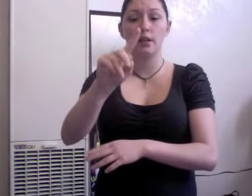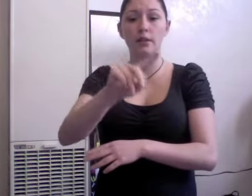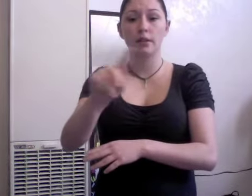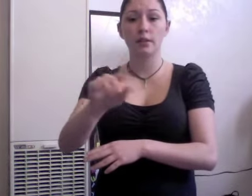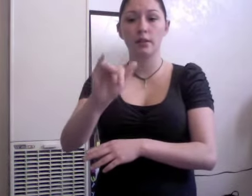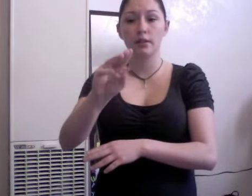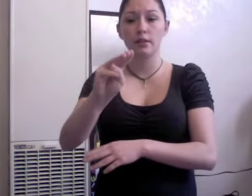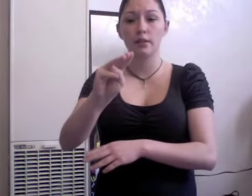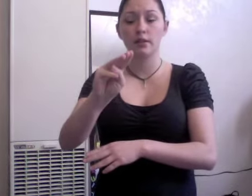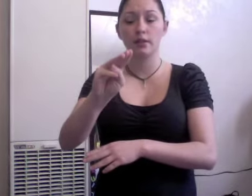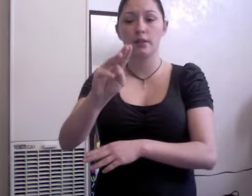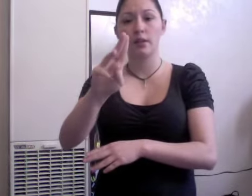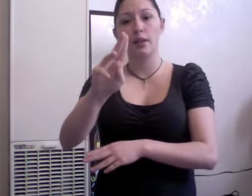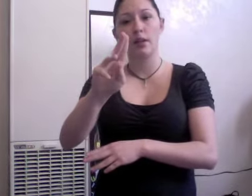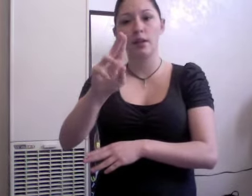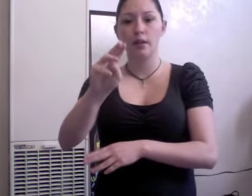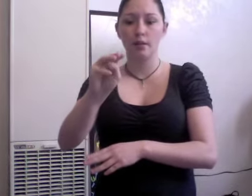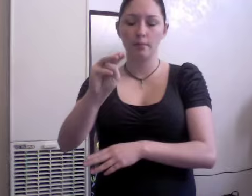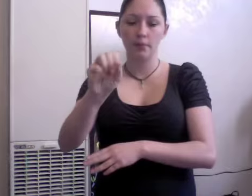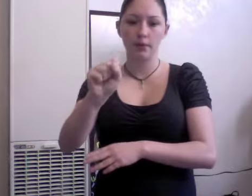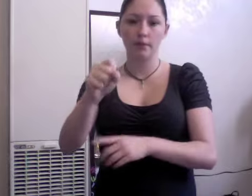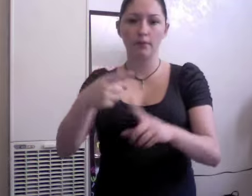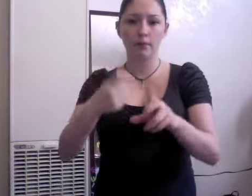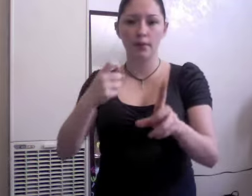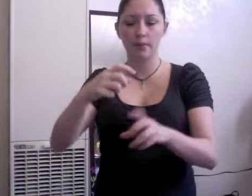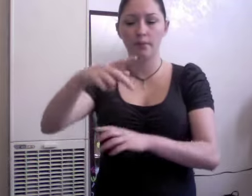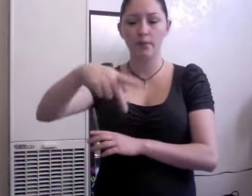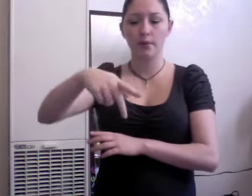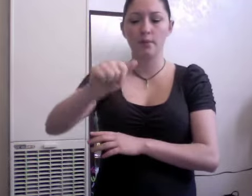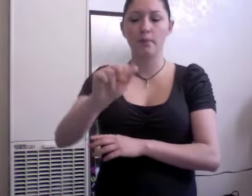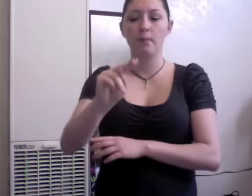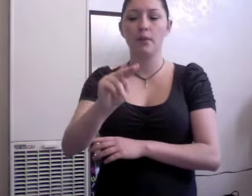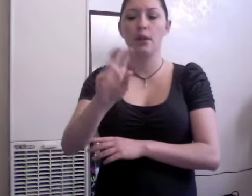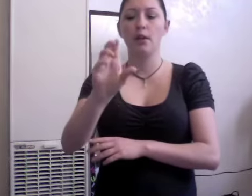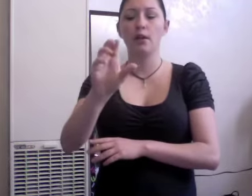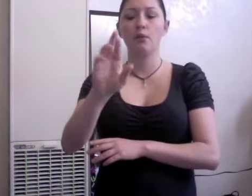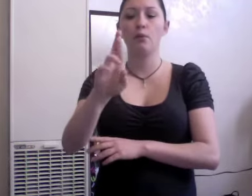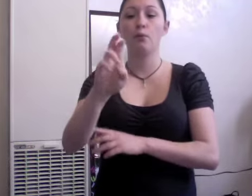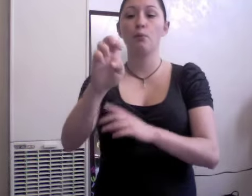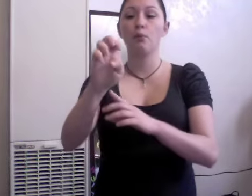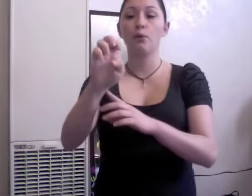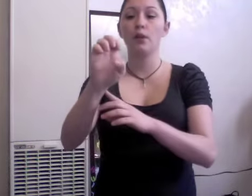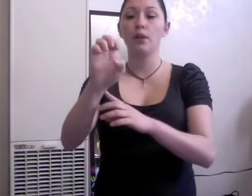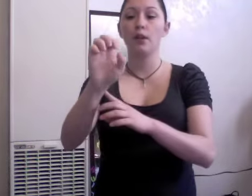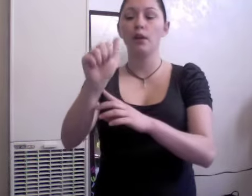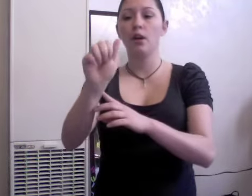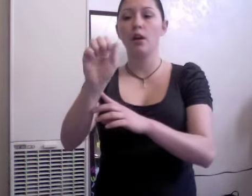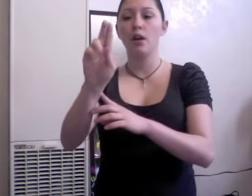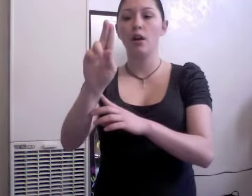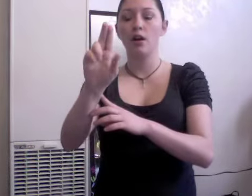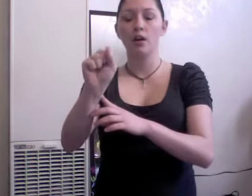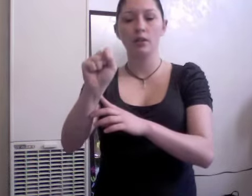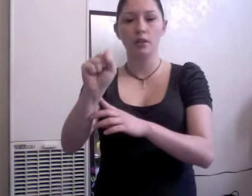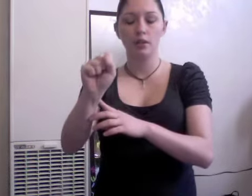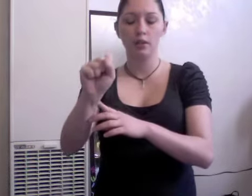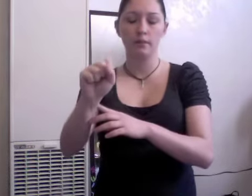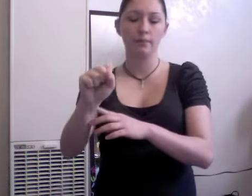the liver to help with this breakdown process. The ileum and jejunum are the further along parts of your small